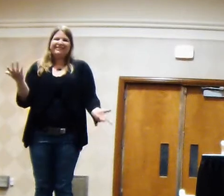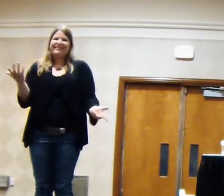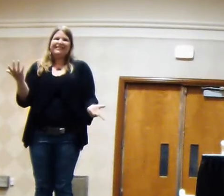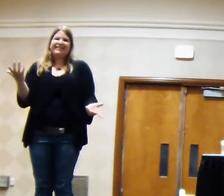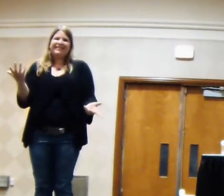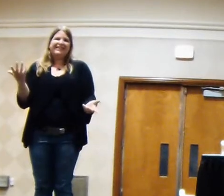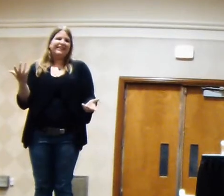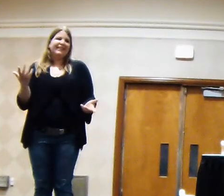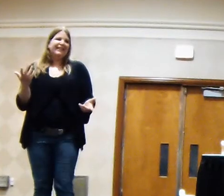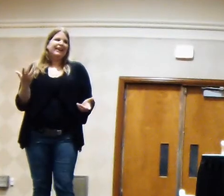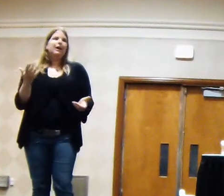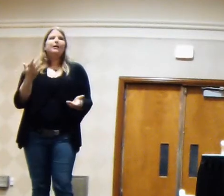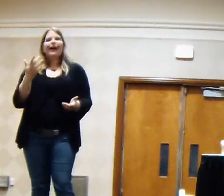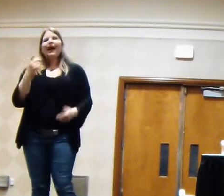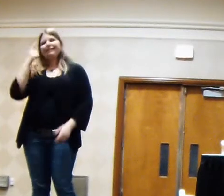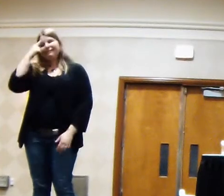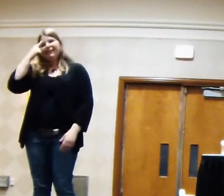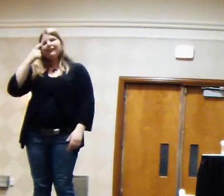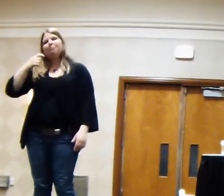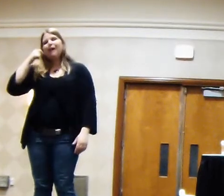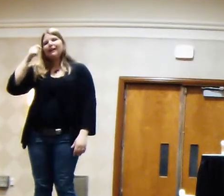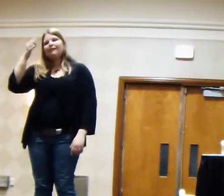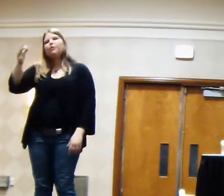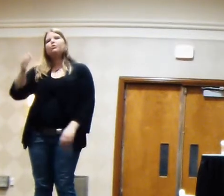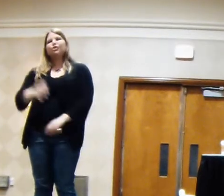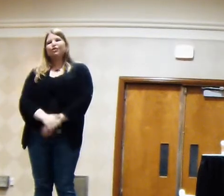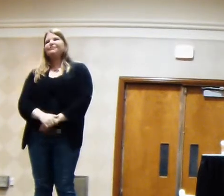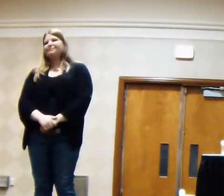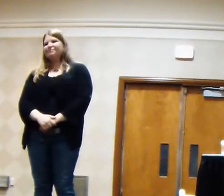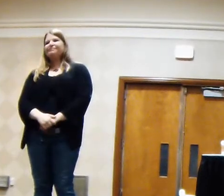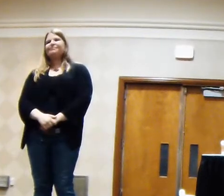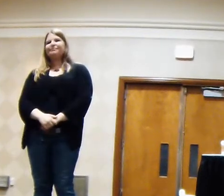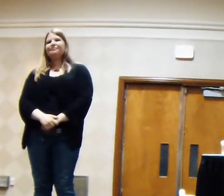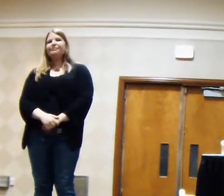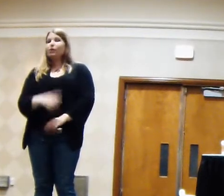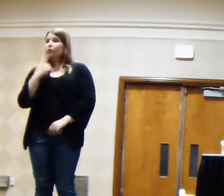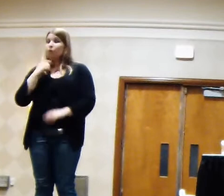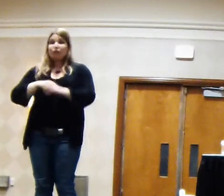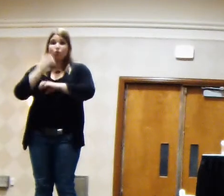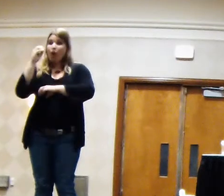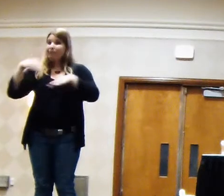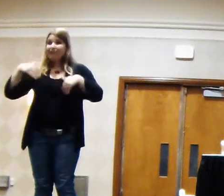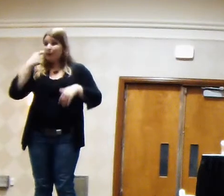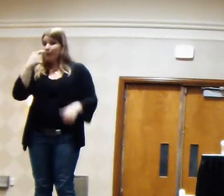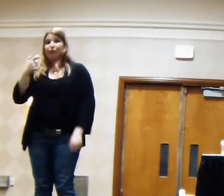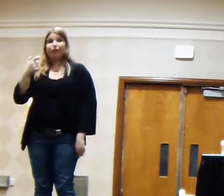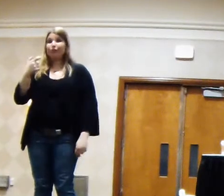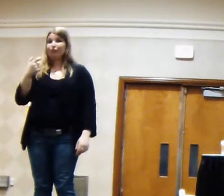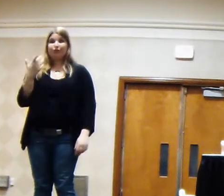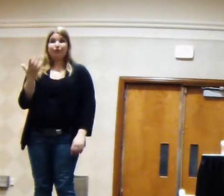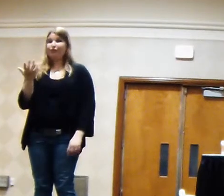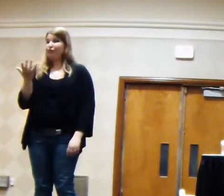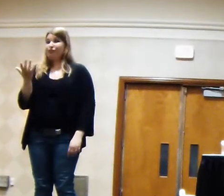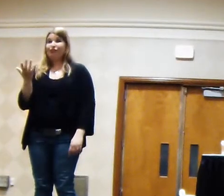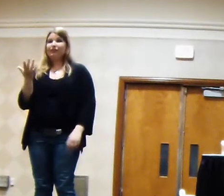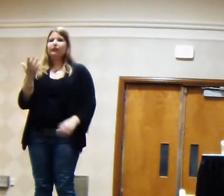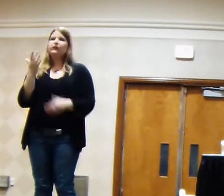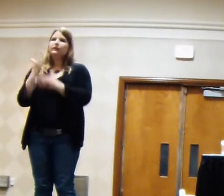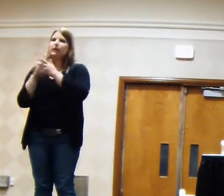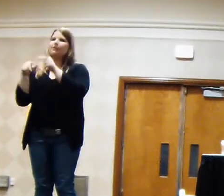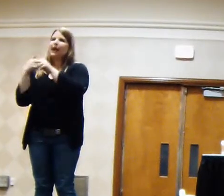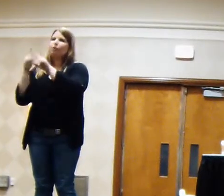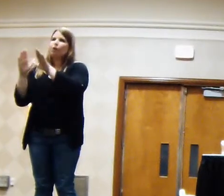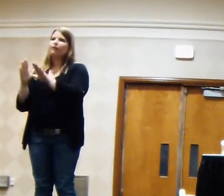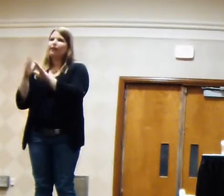Honestly, probably they just say Back in the Future, but they really haven't. I don't think they've seen Red Dawn or they've seen Some Kind of Wonderful because I married